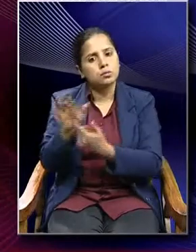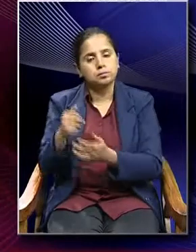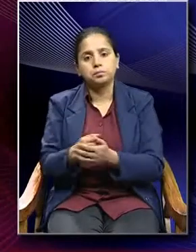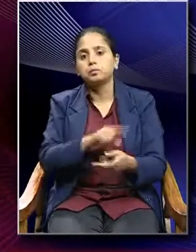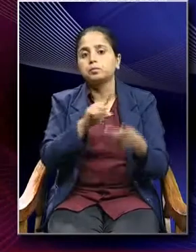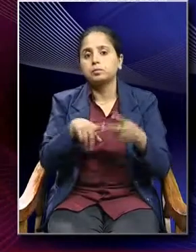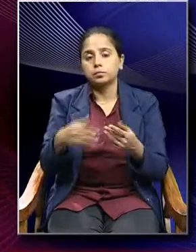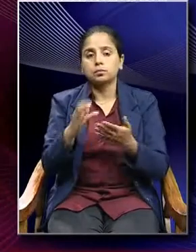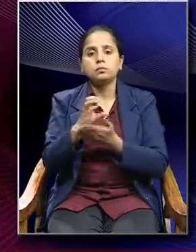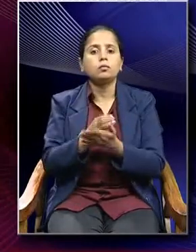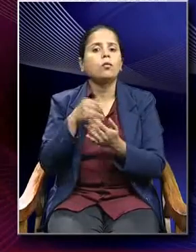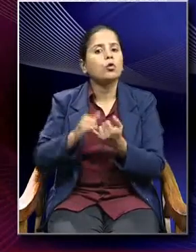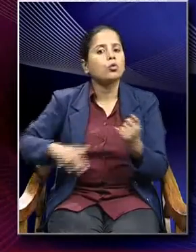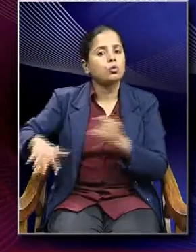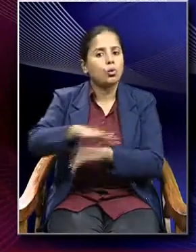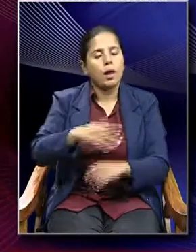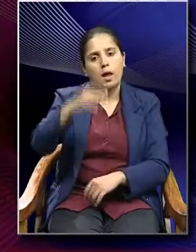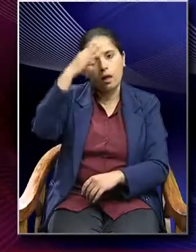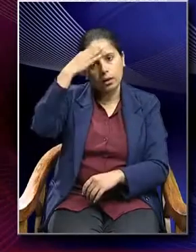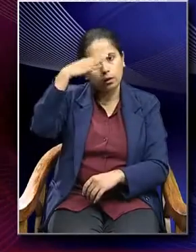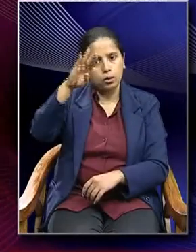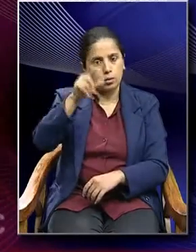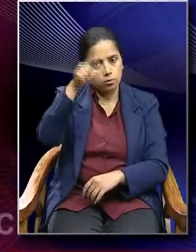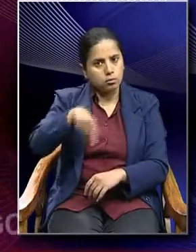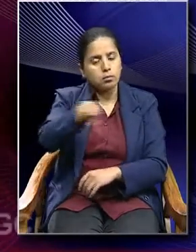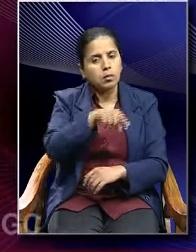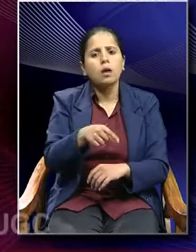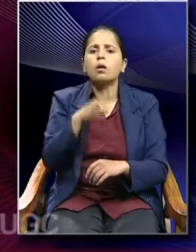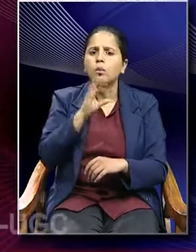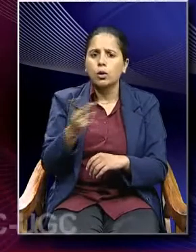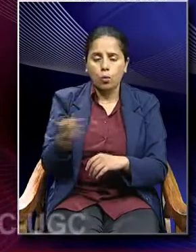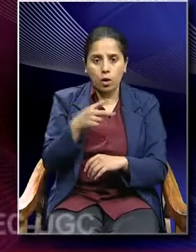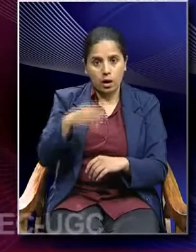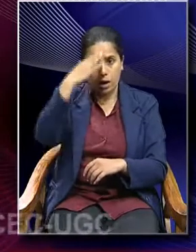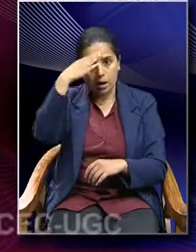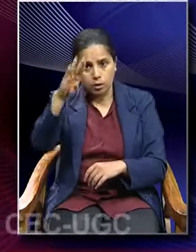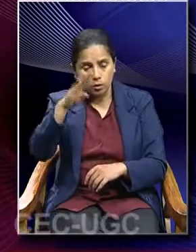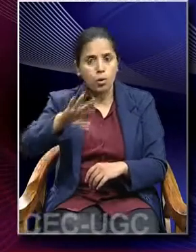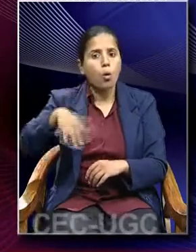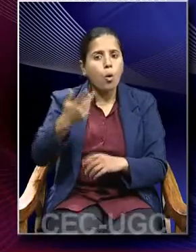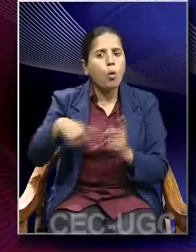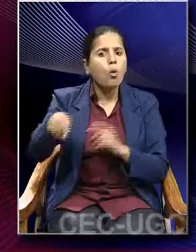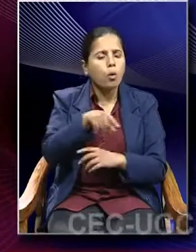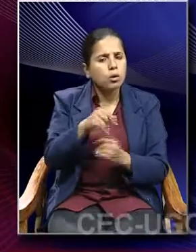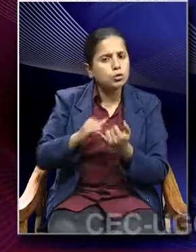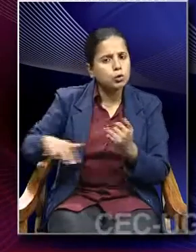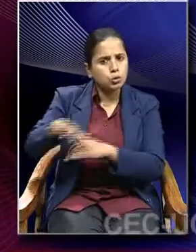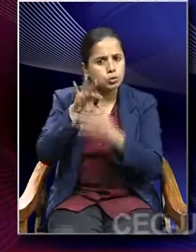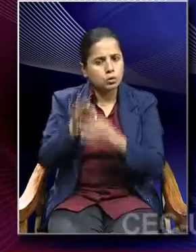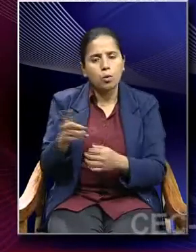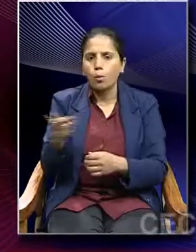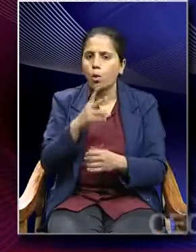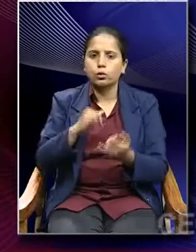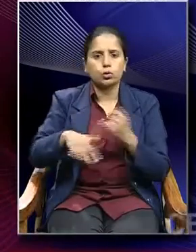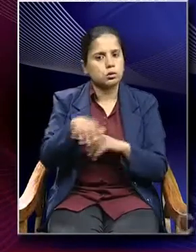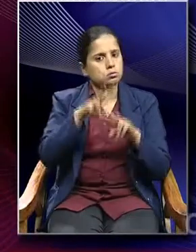is sociology and anthropology. Now, both sociology and anthropology are studying the society. Now,